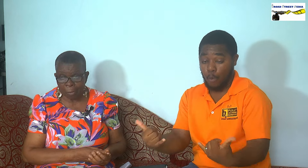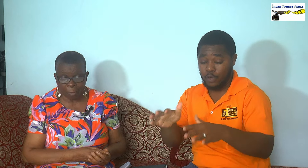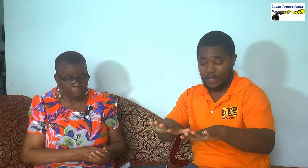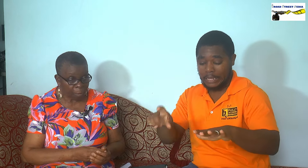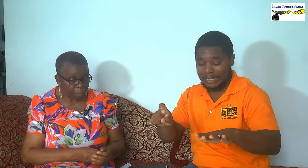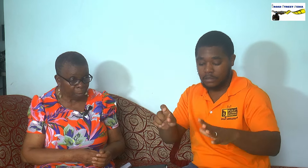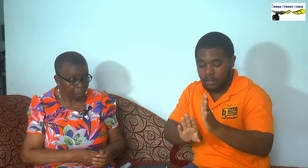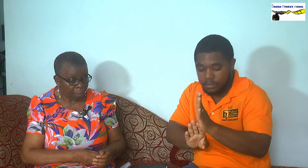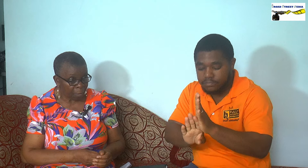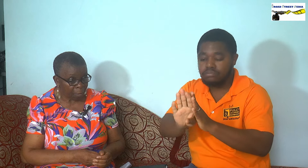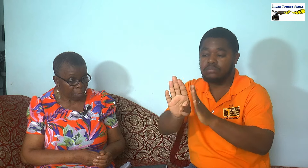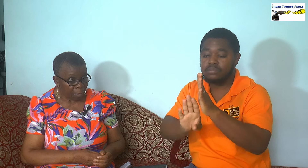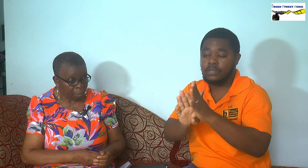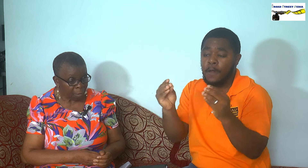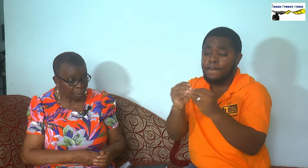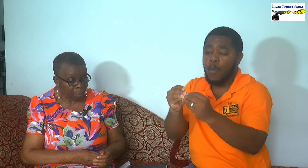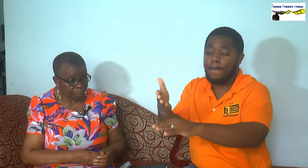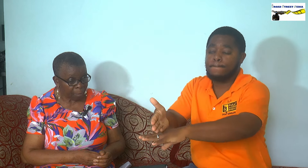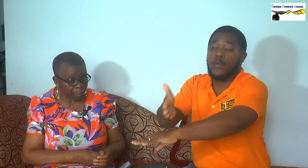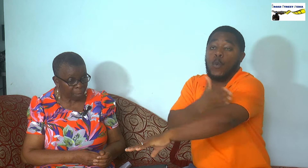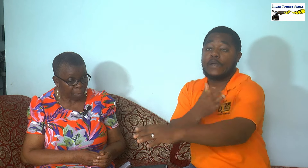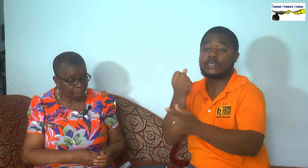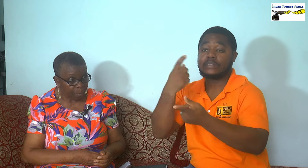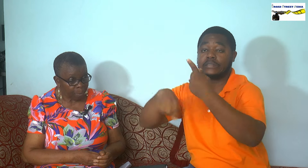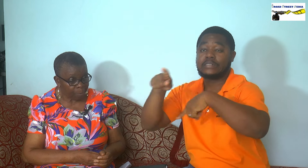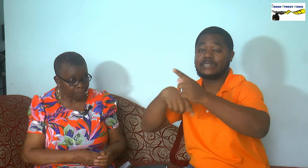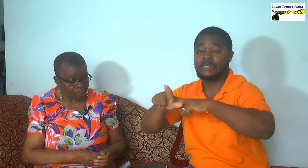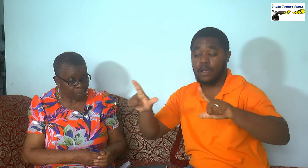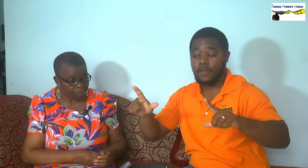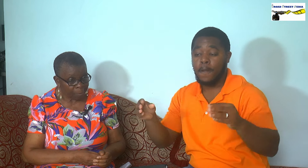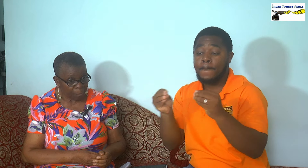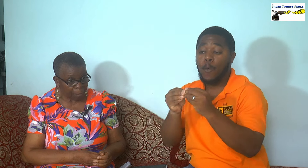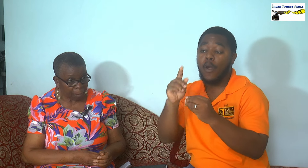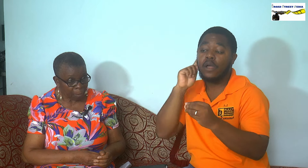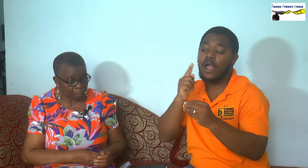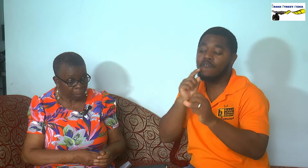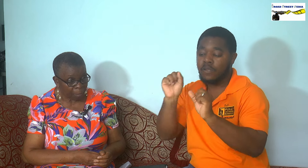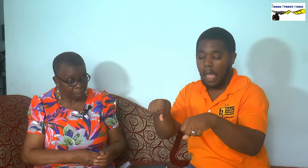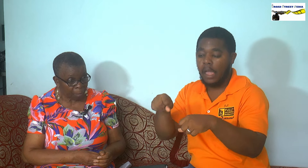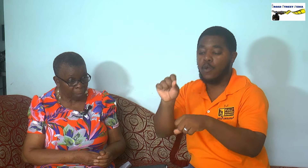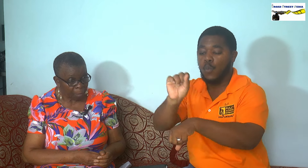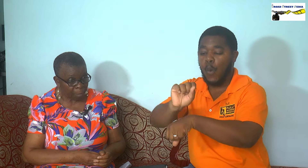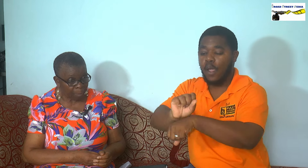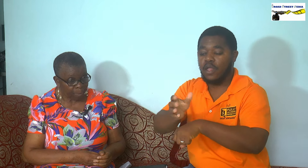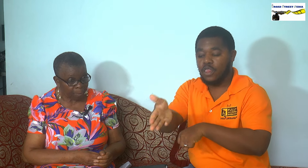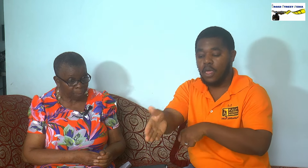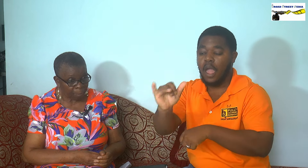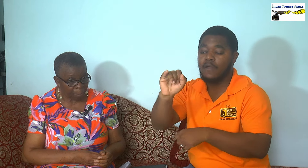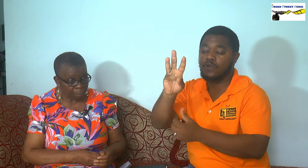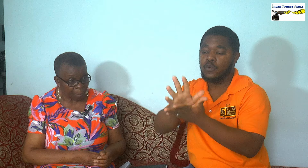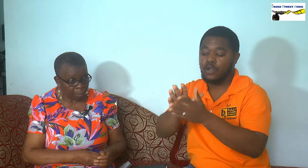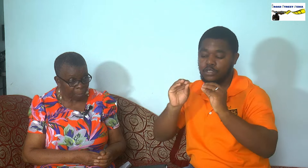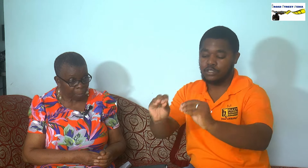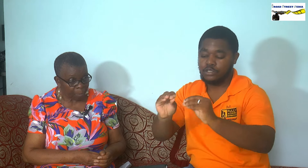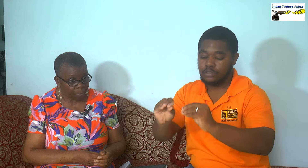children, those who are children now, I want to see them progress and improve in their sign language, and I would love to see more deaf